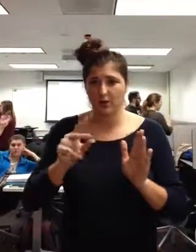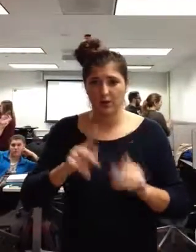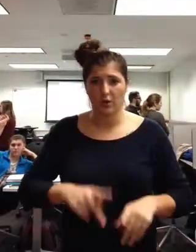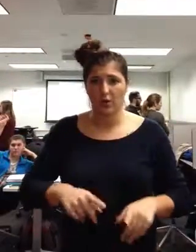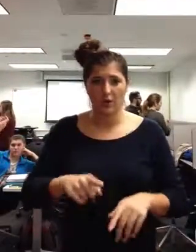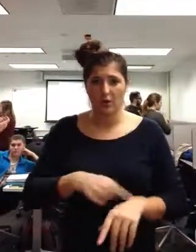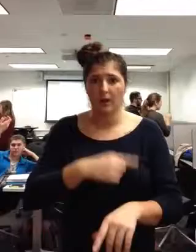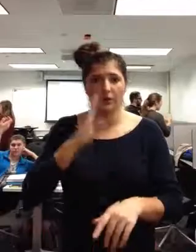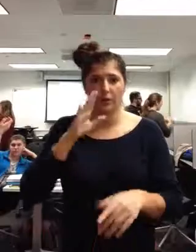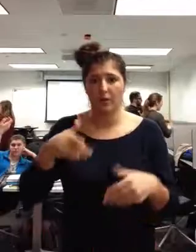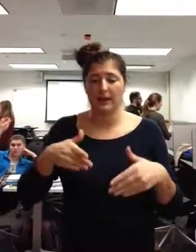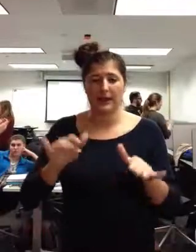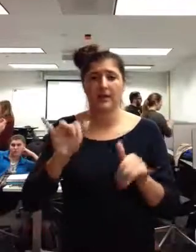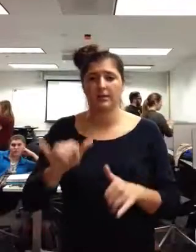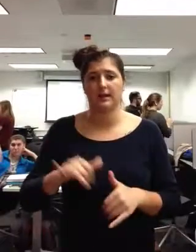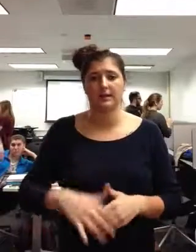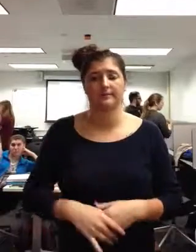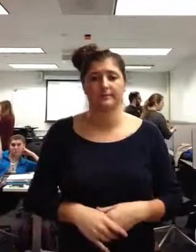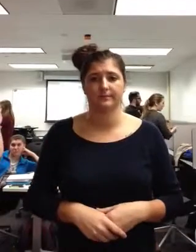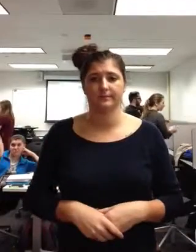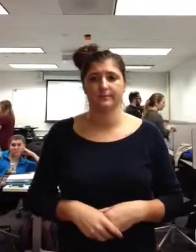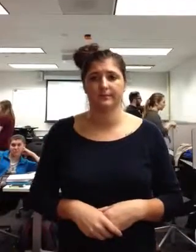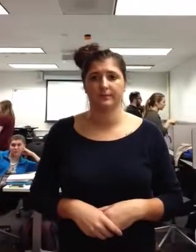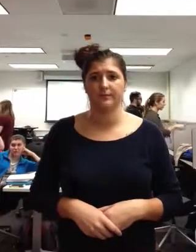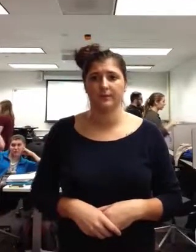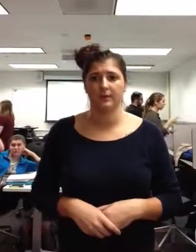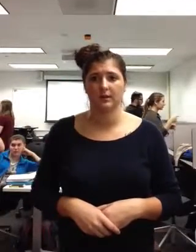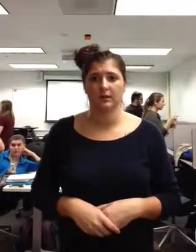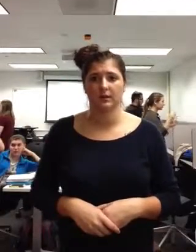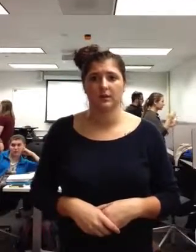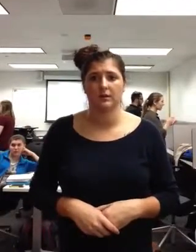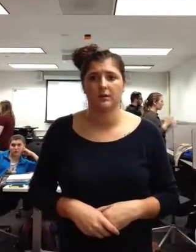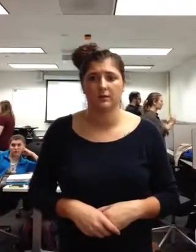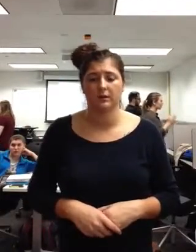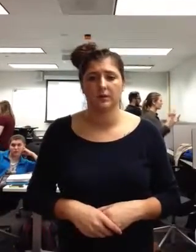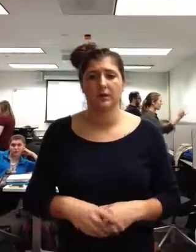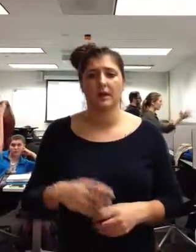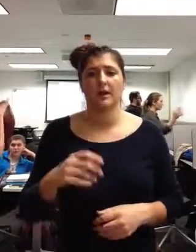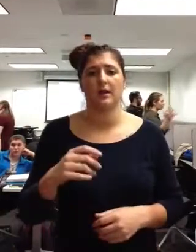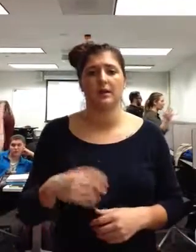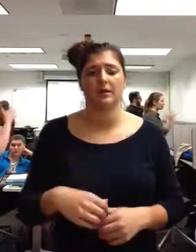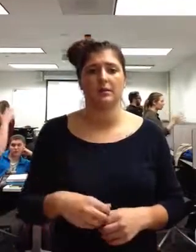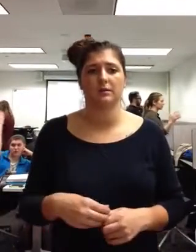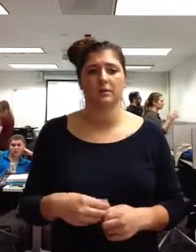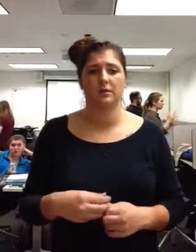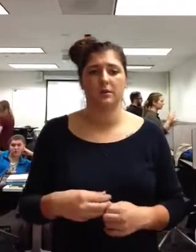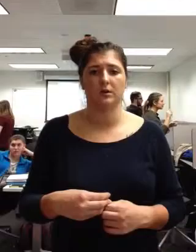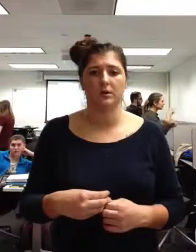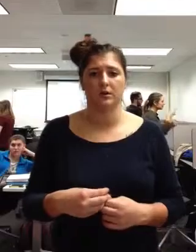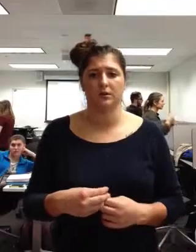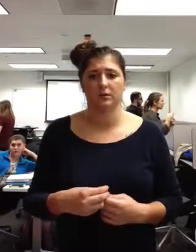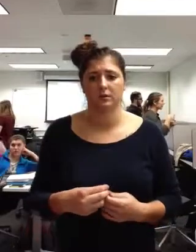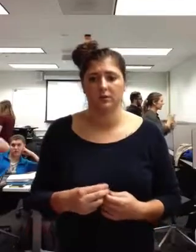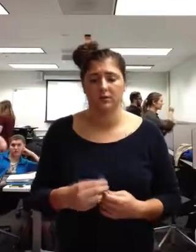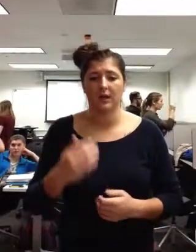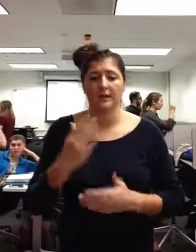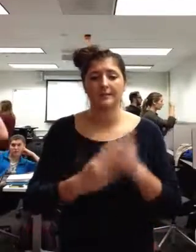so. Well, that led to fervent applause from some, particularly Northern Democrats, but it also led to some